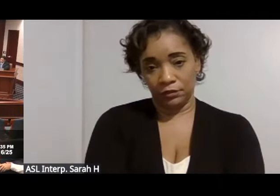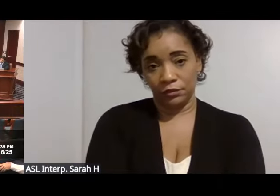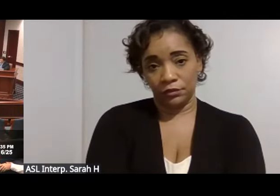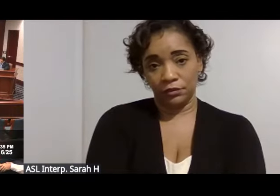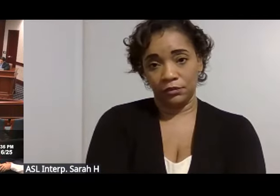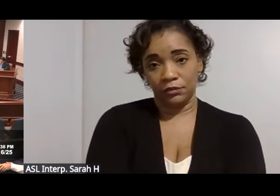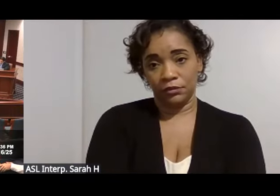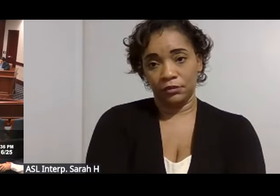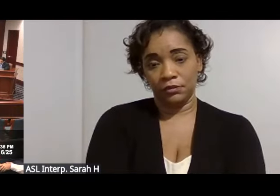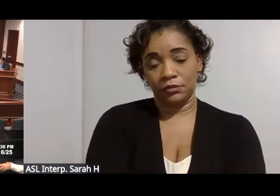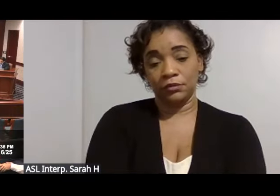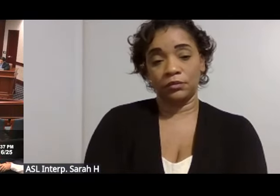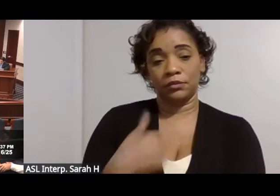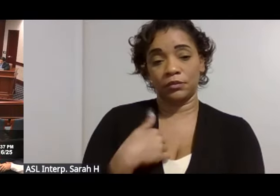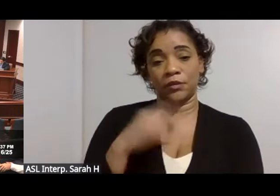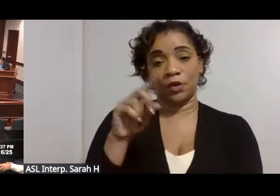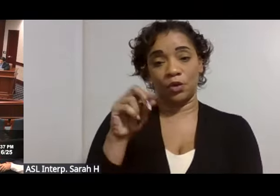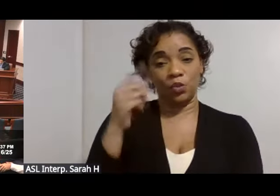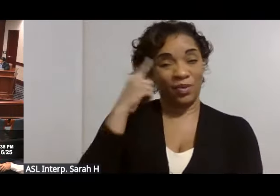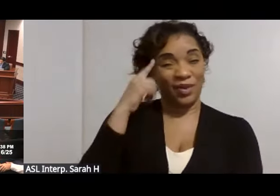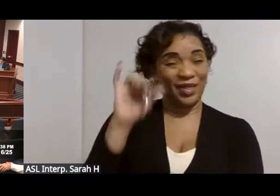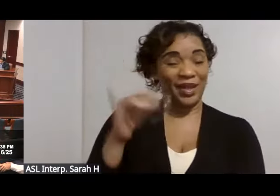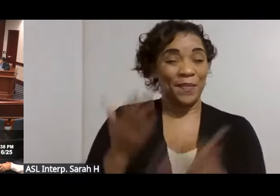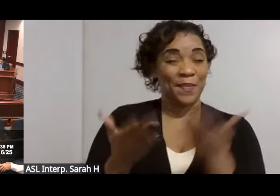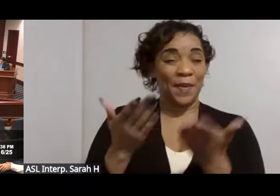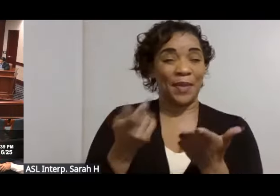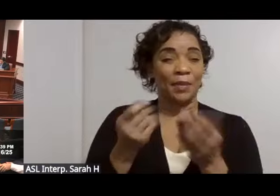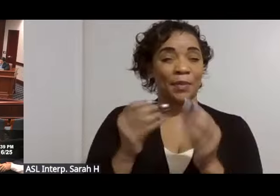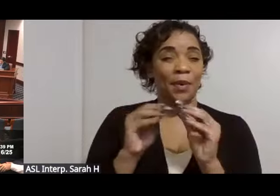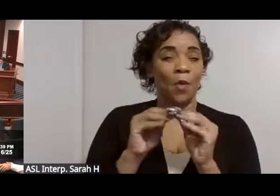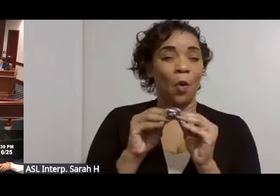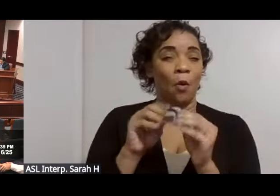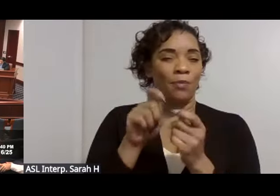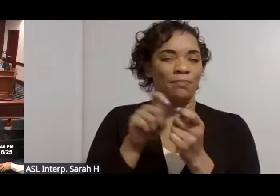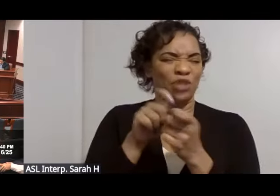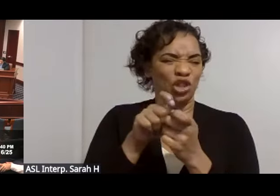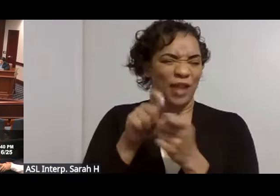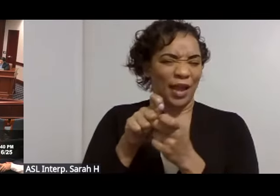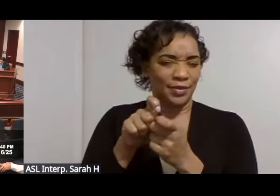I do think that might be a little bit more precise as well. Yeah.